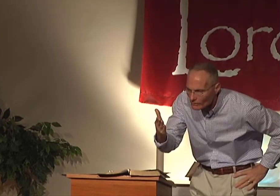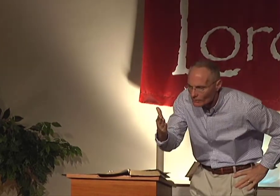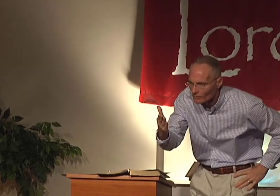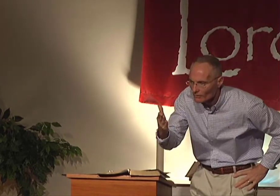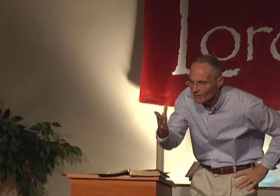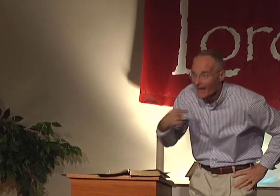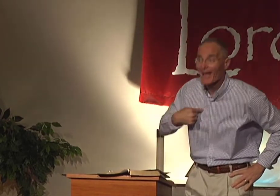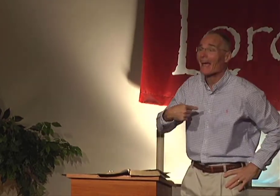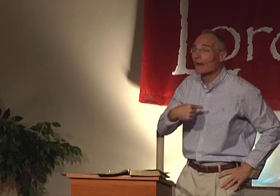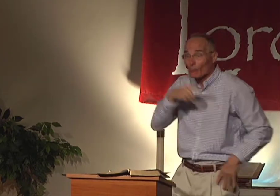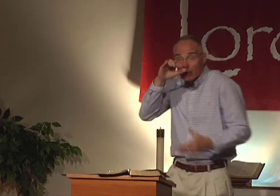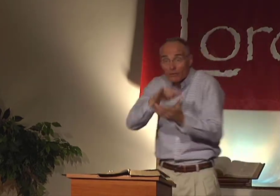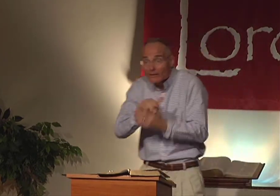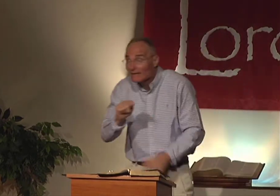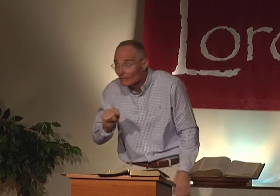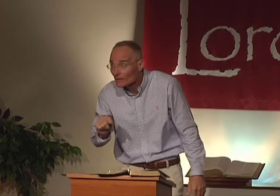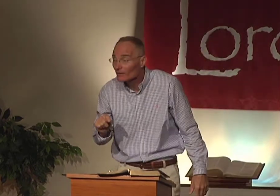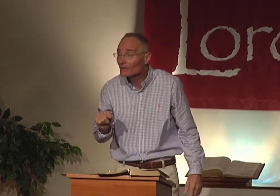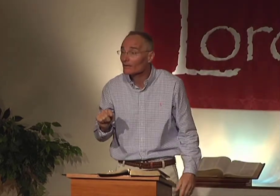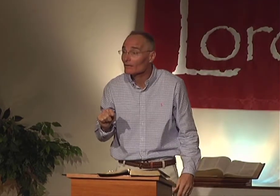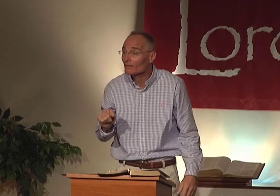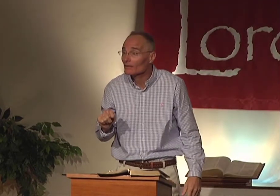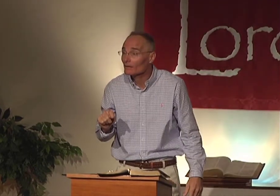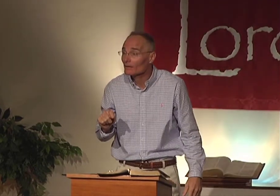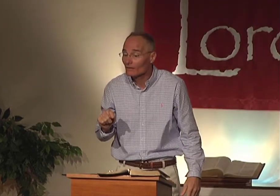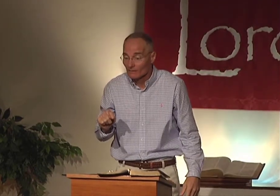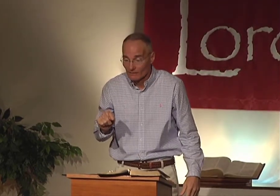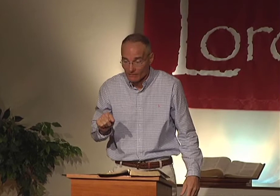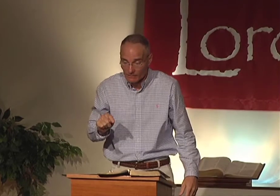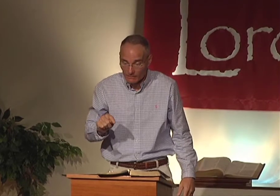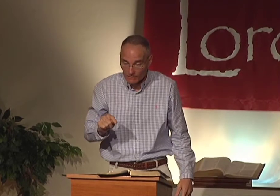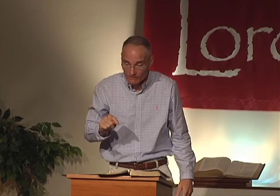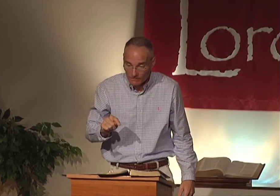You are so good. And we believe it.